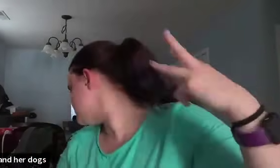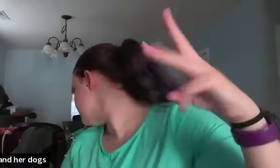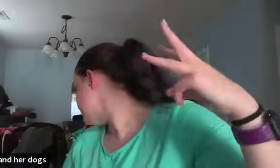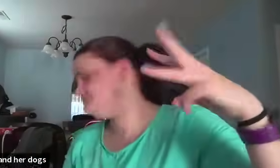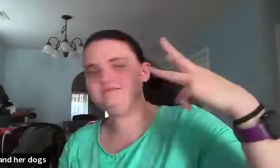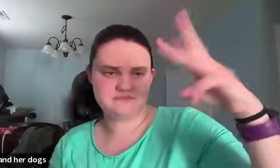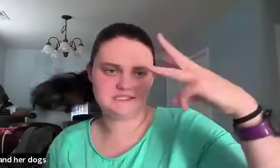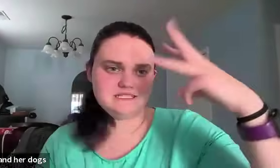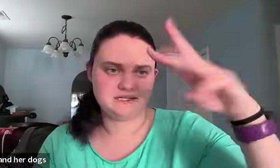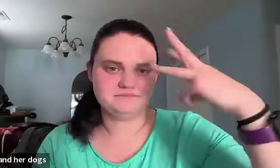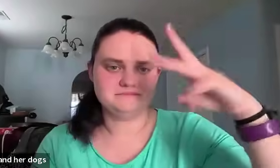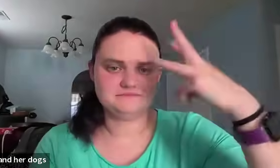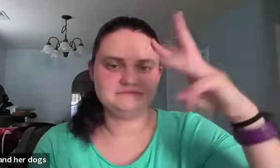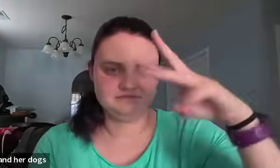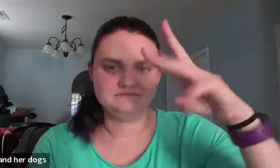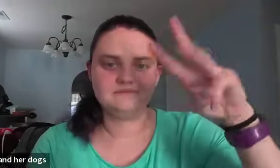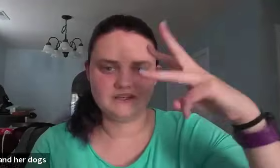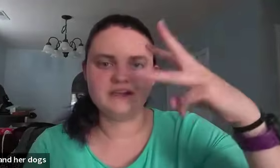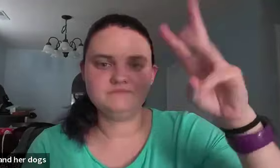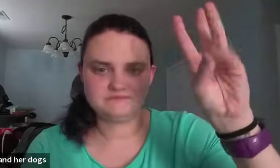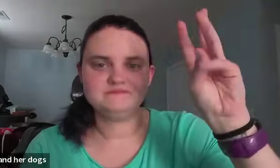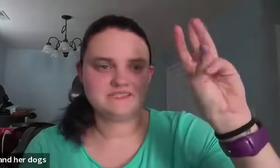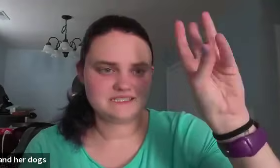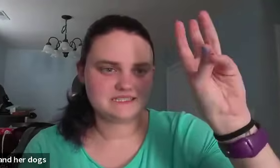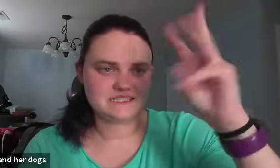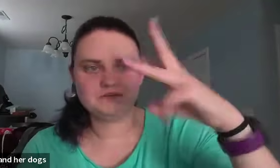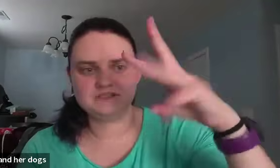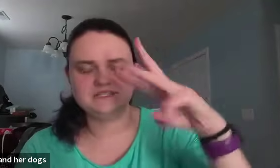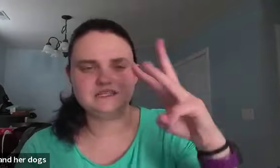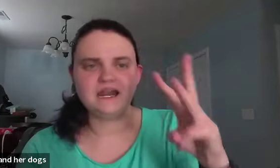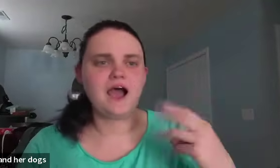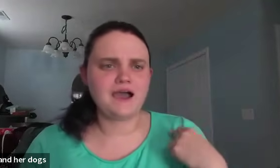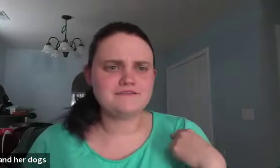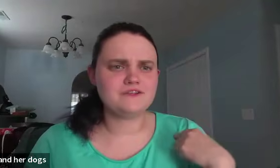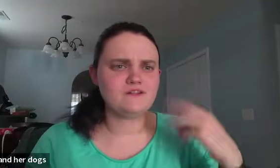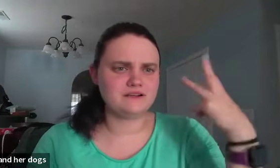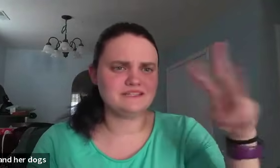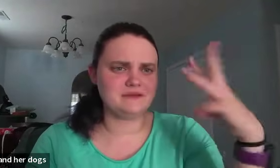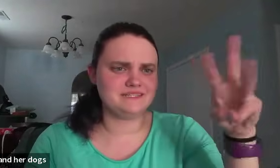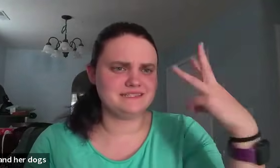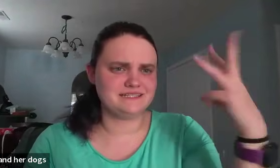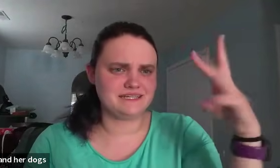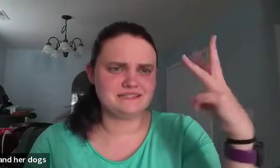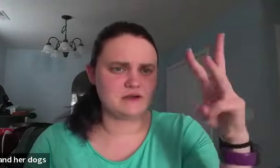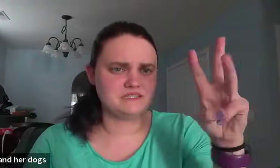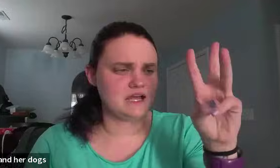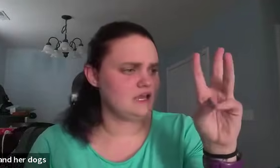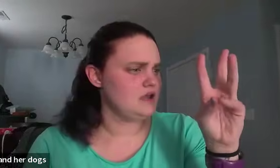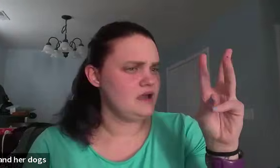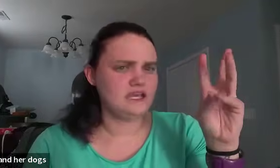works. 16. Okay. 16 or 16. I, for the longest time, did 16 because I was like,